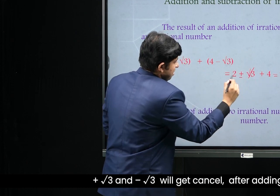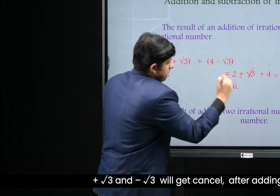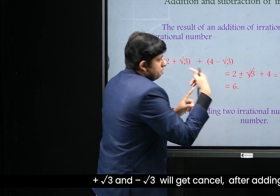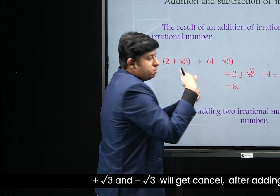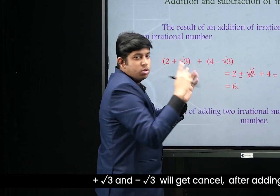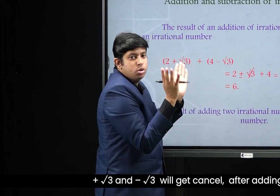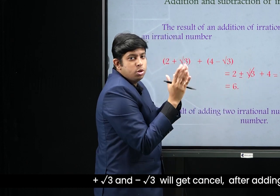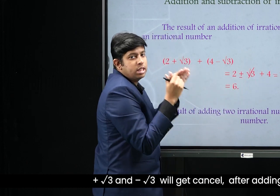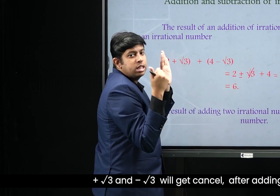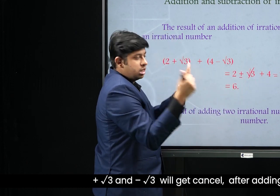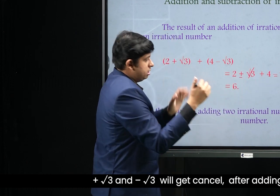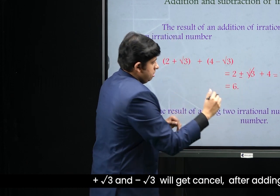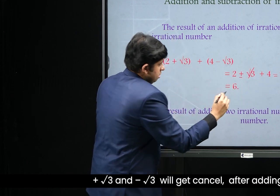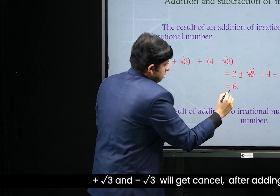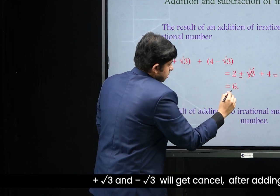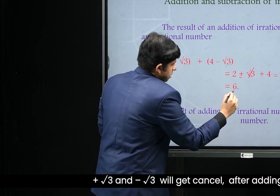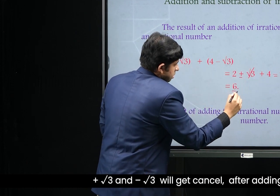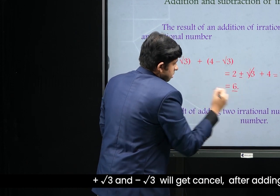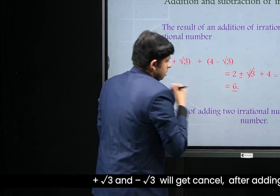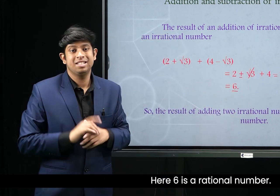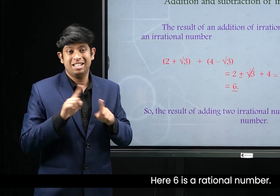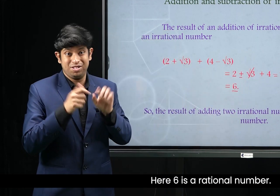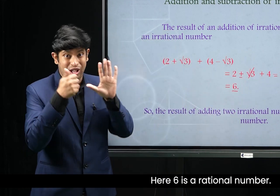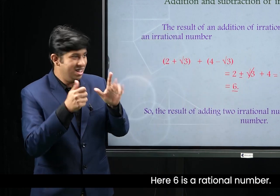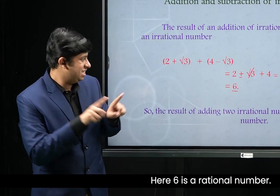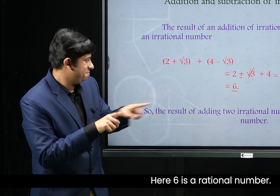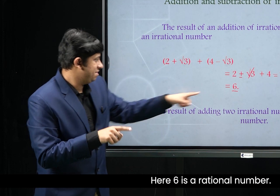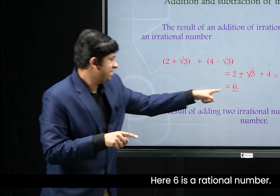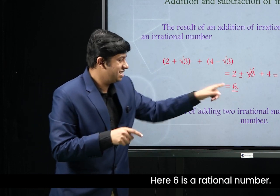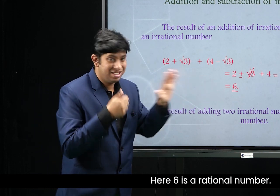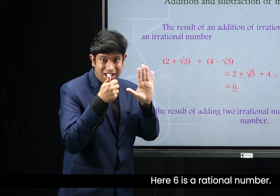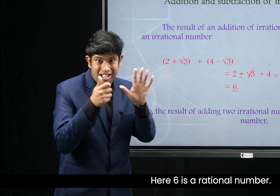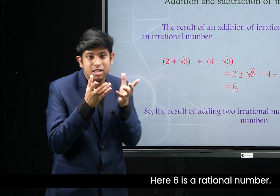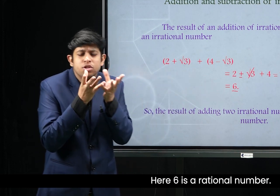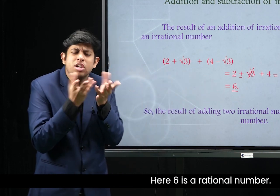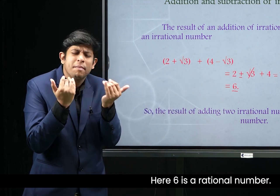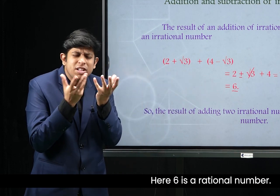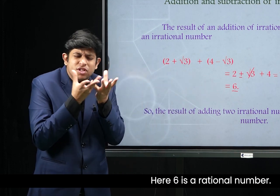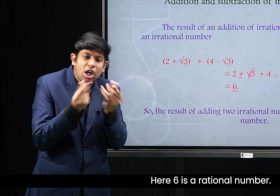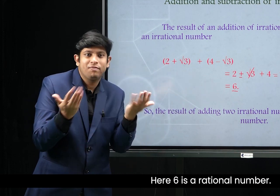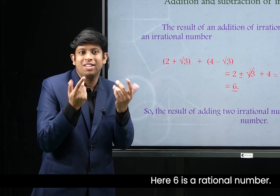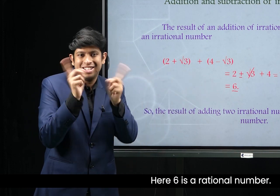After adding, we get 6. Here 6 is a rational number.